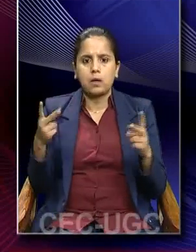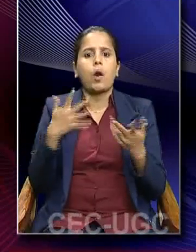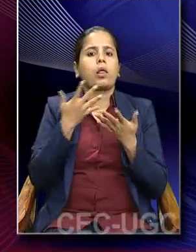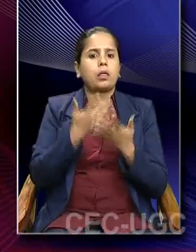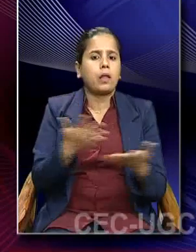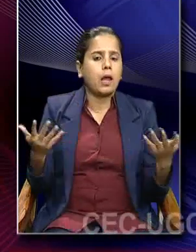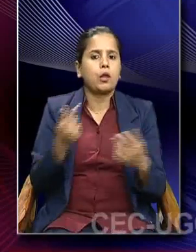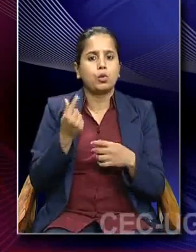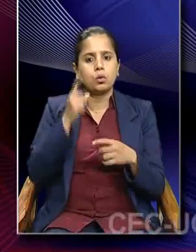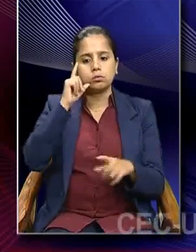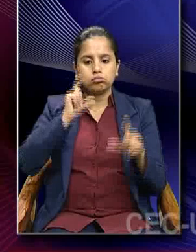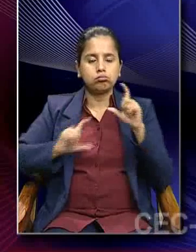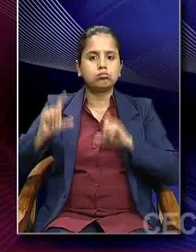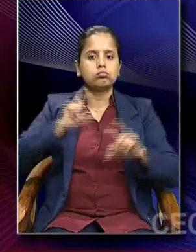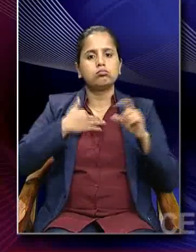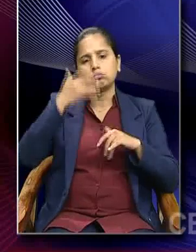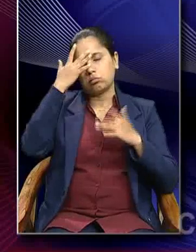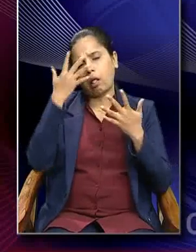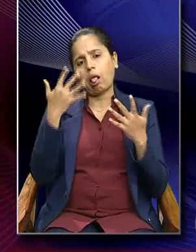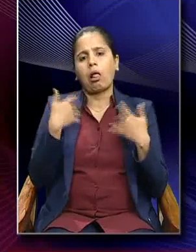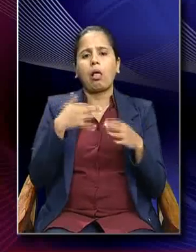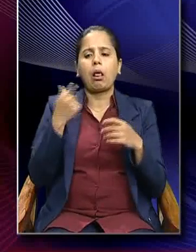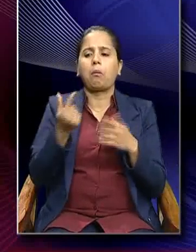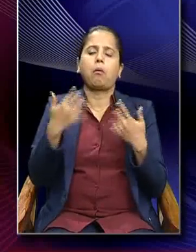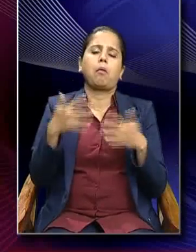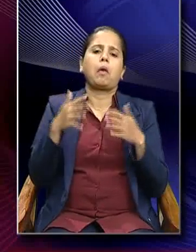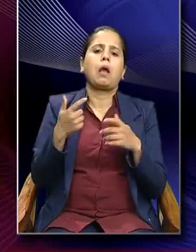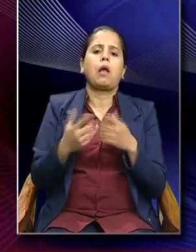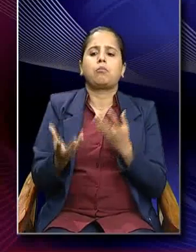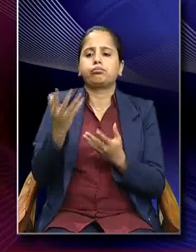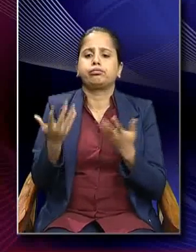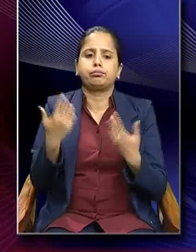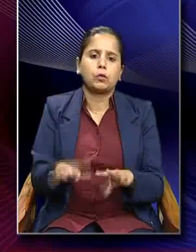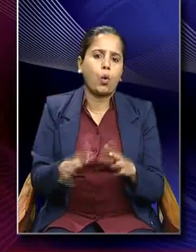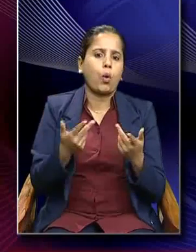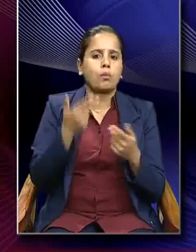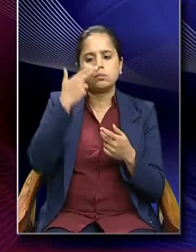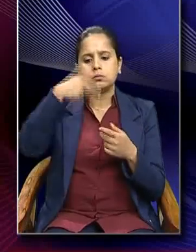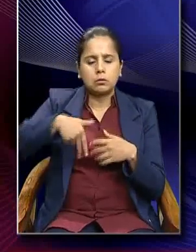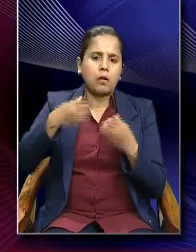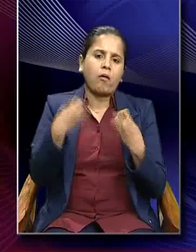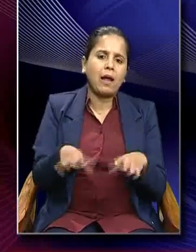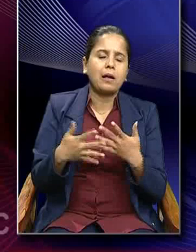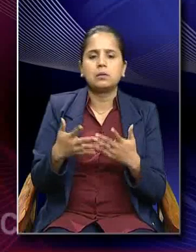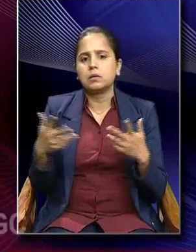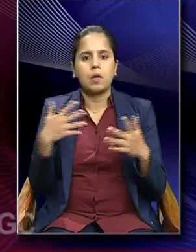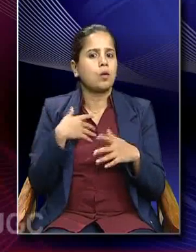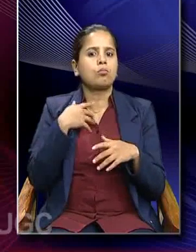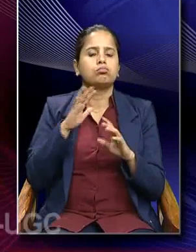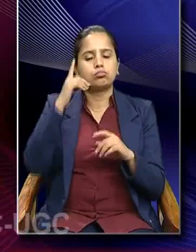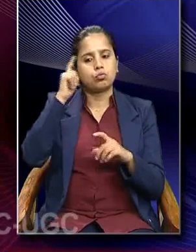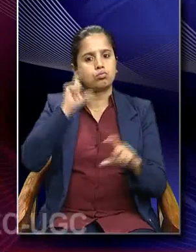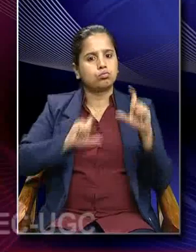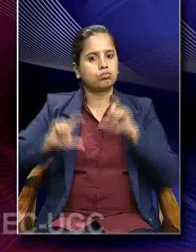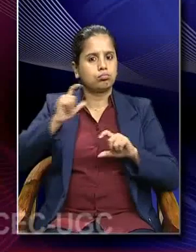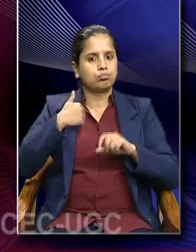appliances, consciously buying and using it, is something which is motivated by the individual consciousness, and that